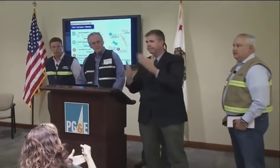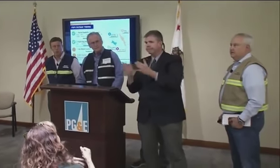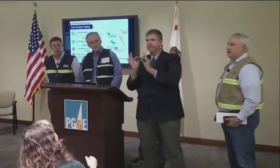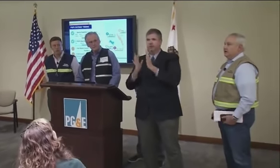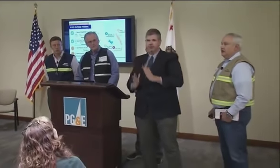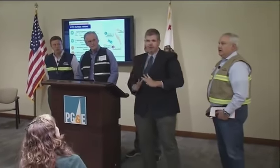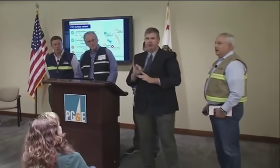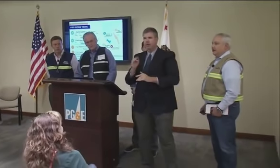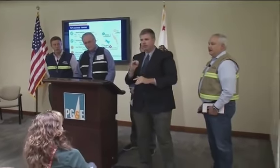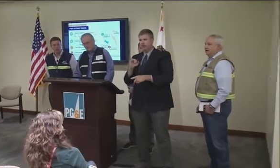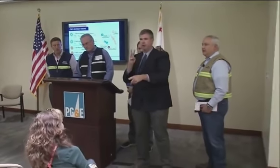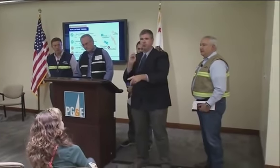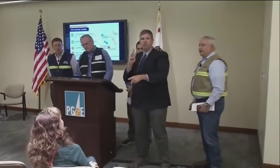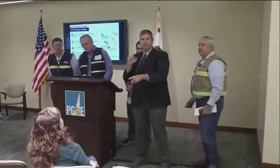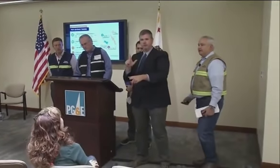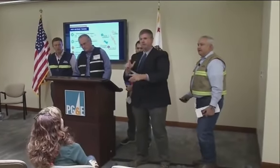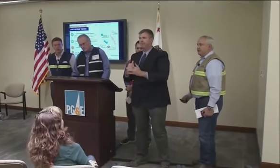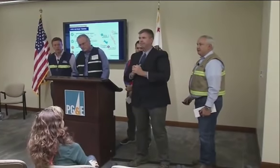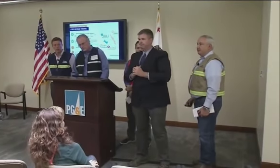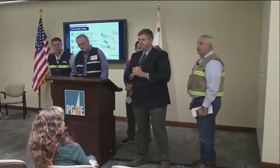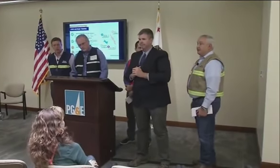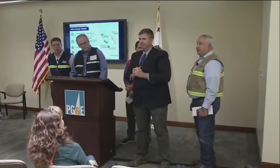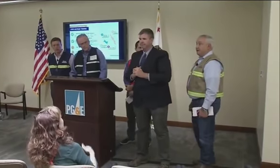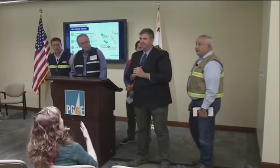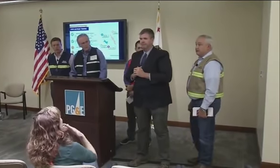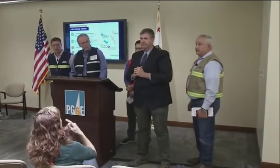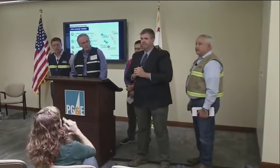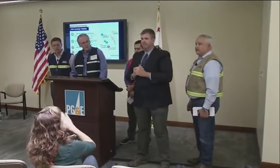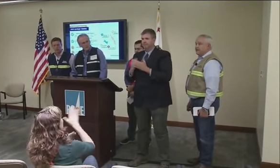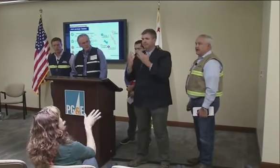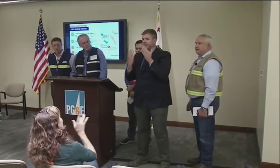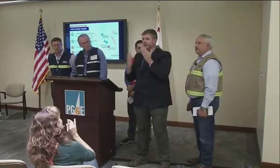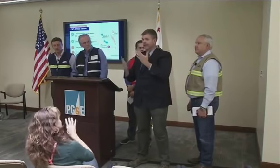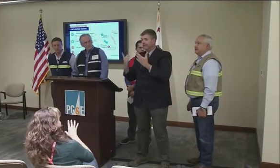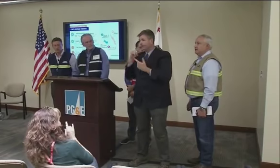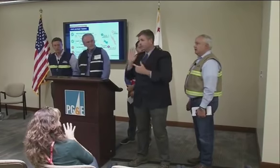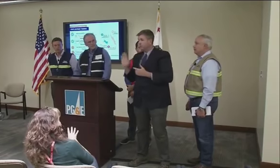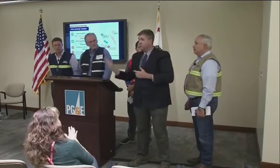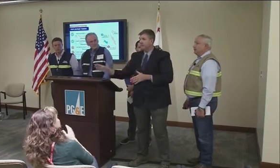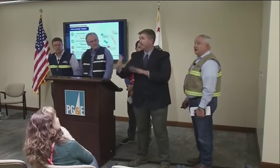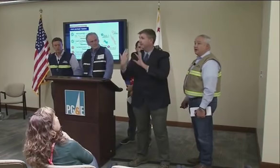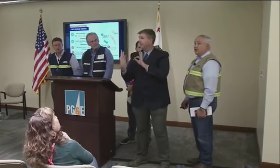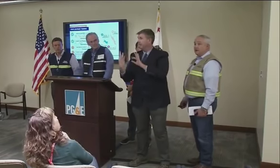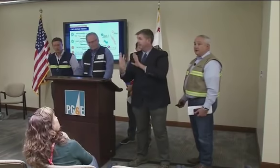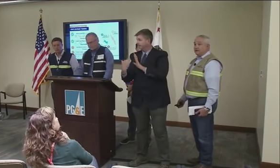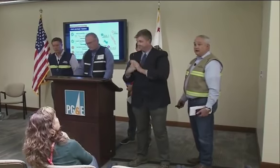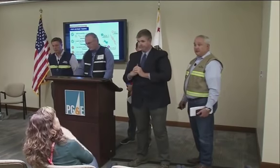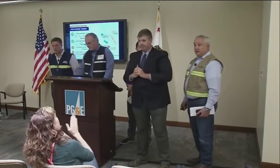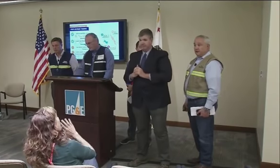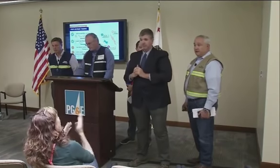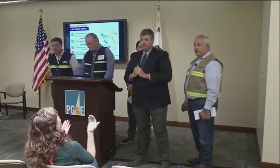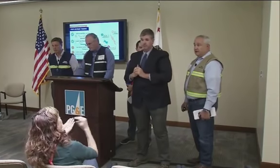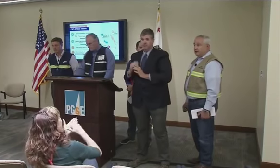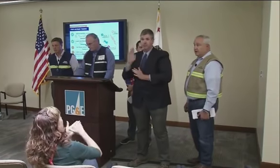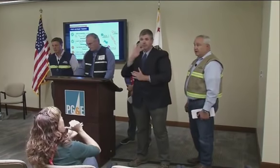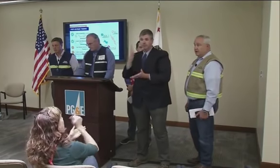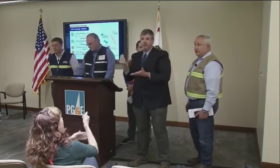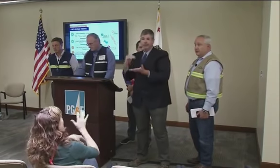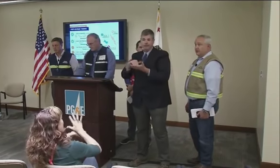today. Again, we thank everyone for the feedback that we received on that. And we'll be back here tomorrow at 5:30 to